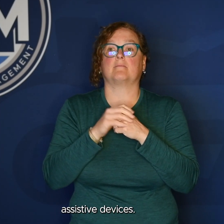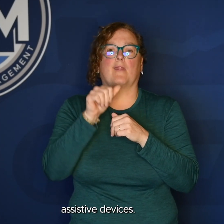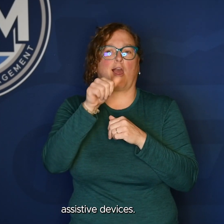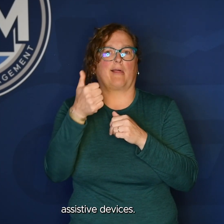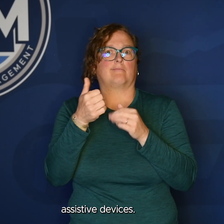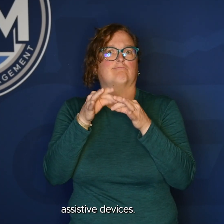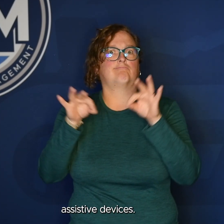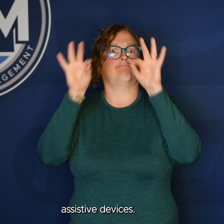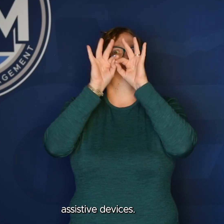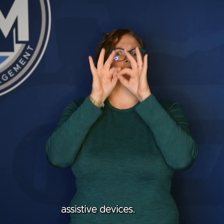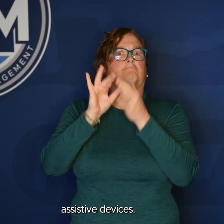devices.